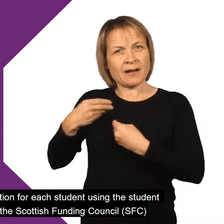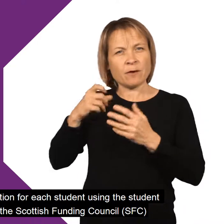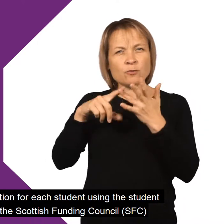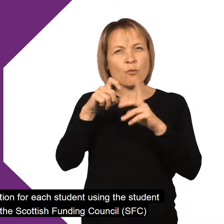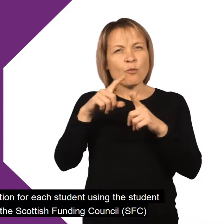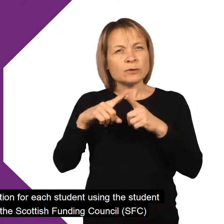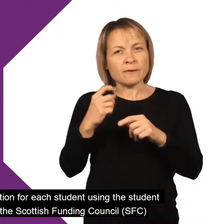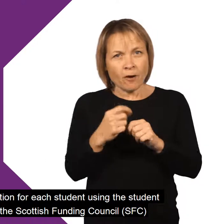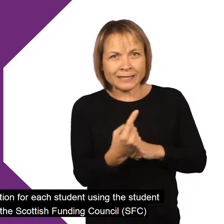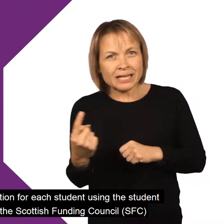Funding Council.